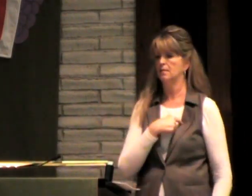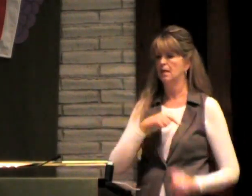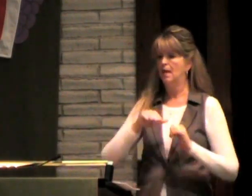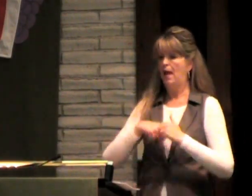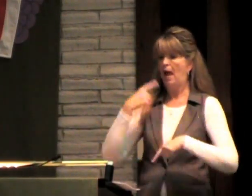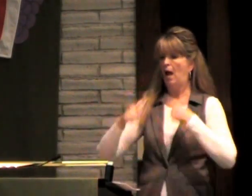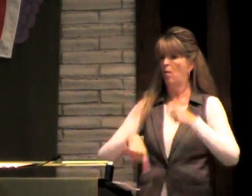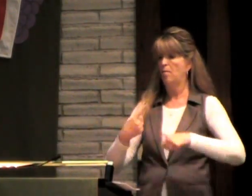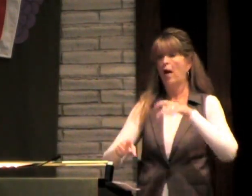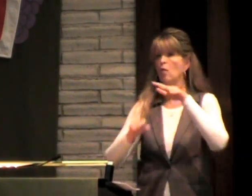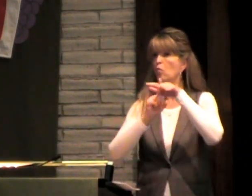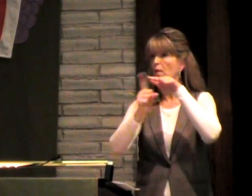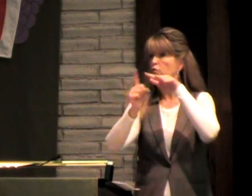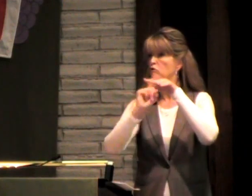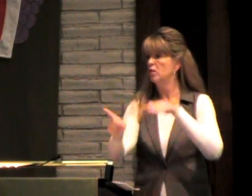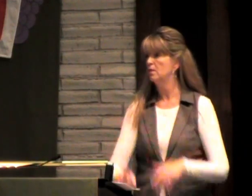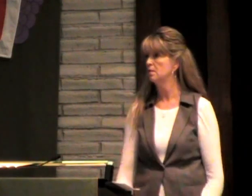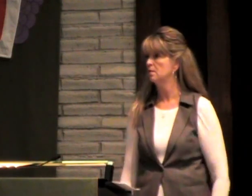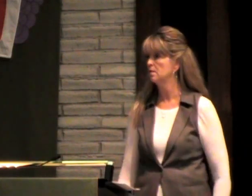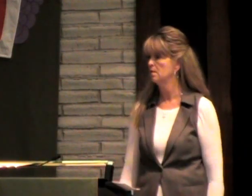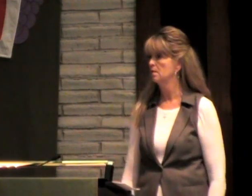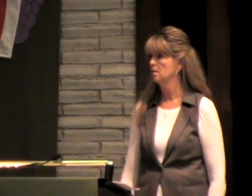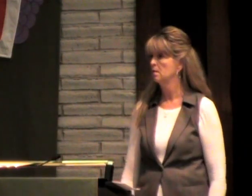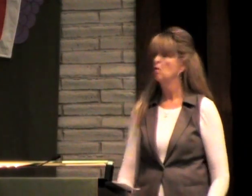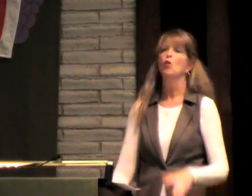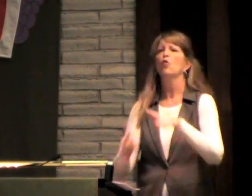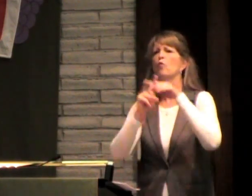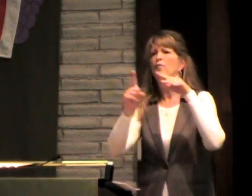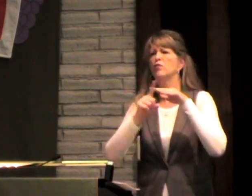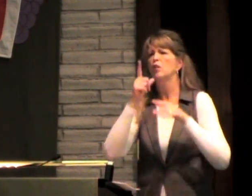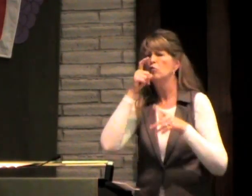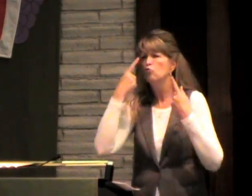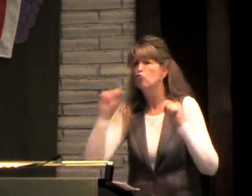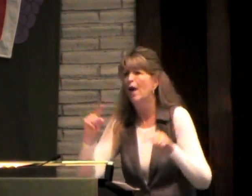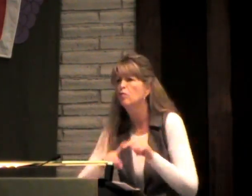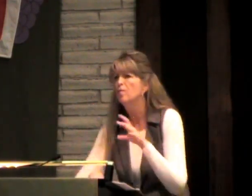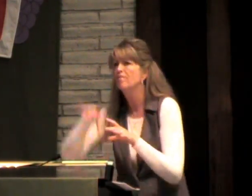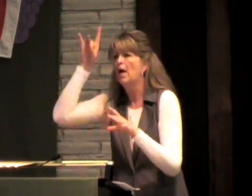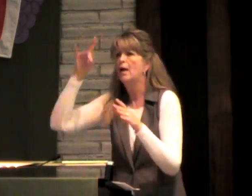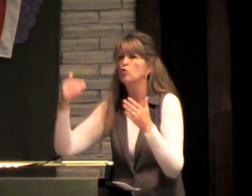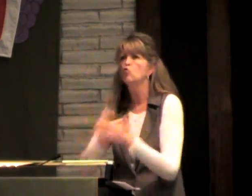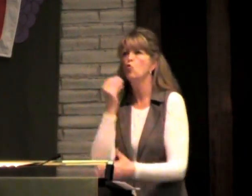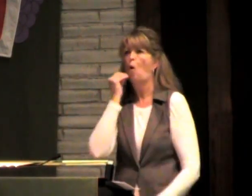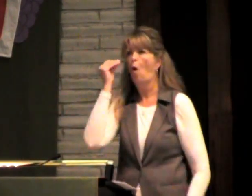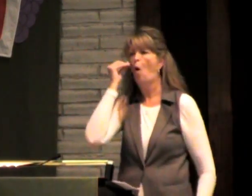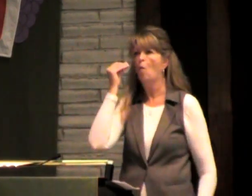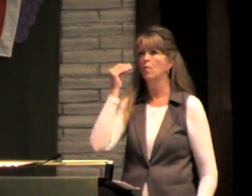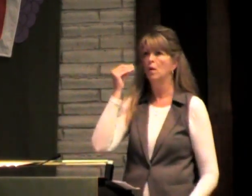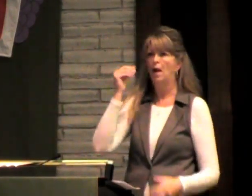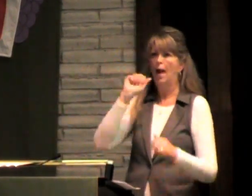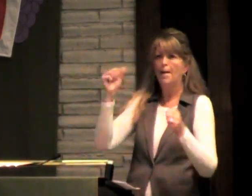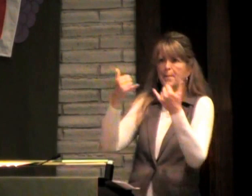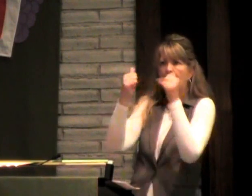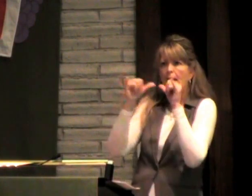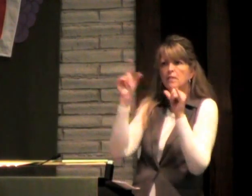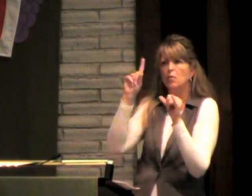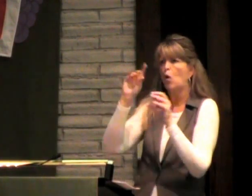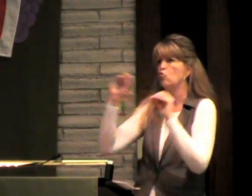And what about folks who live in a different way than we do? Think about the refugees. The refugees who are trying to find a new home, a